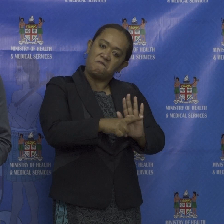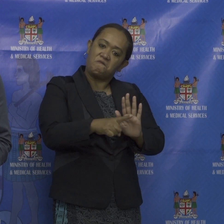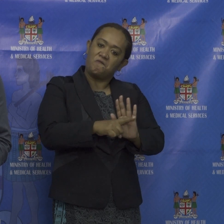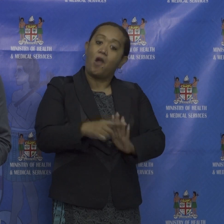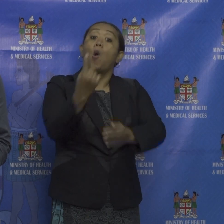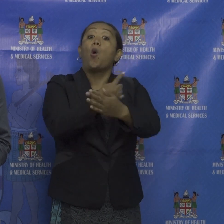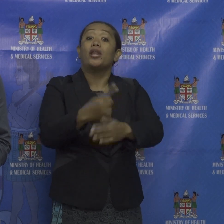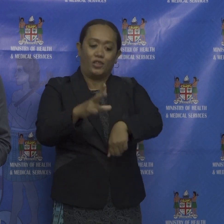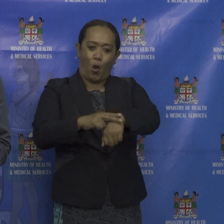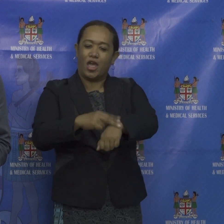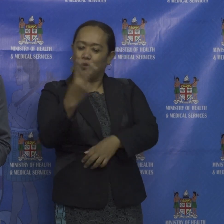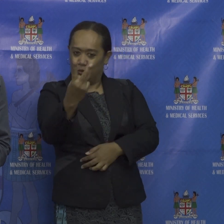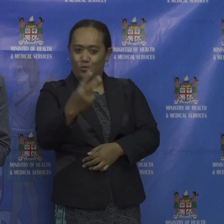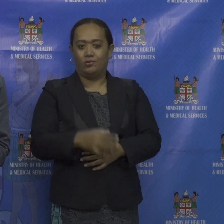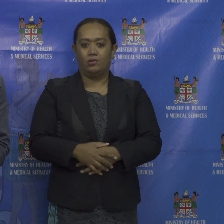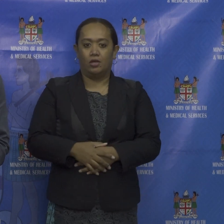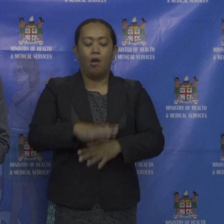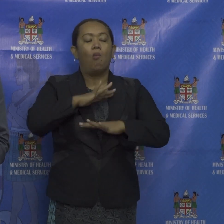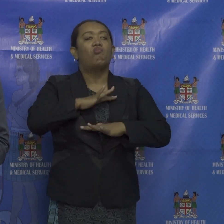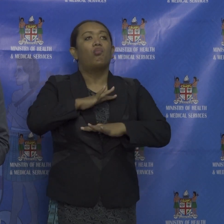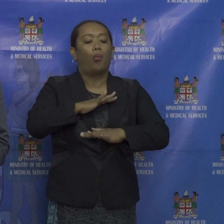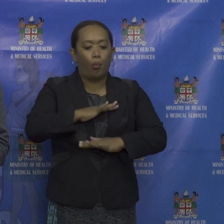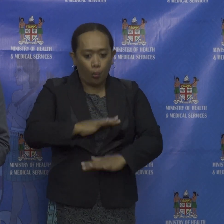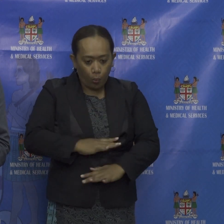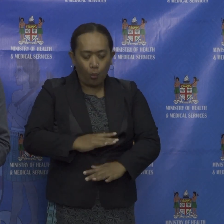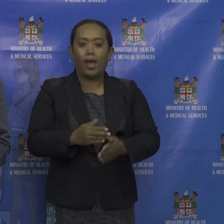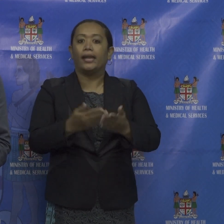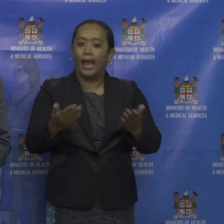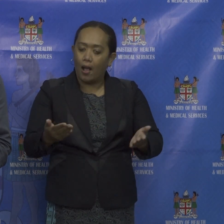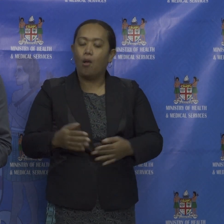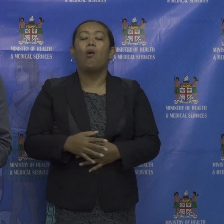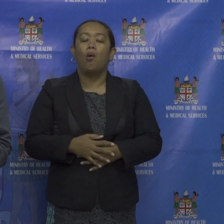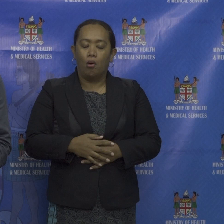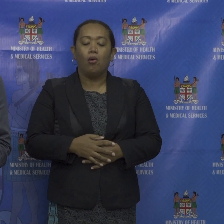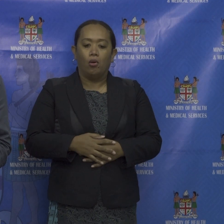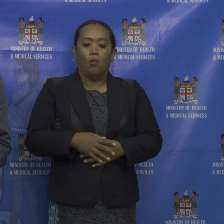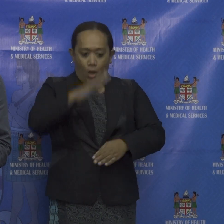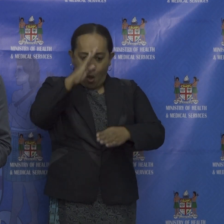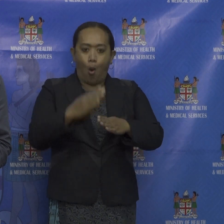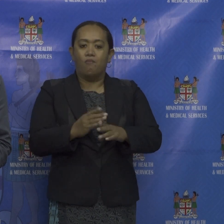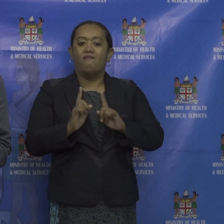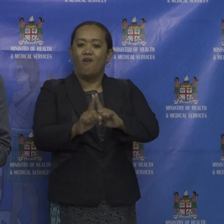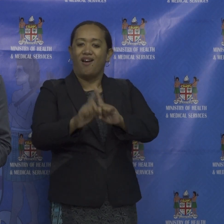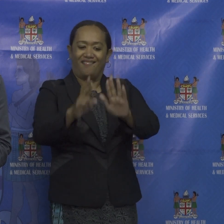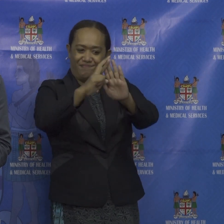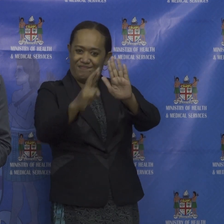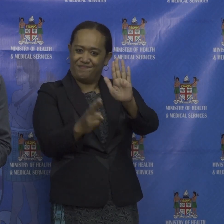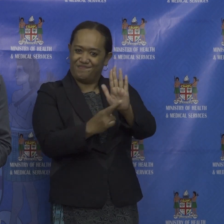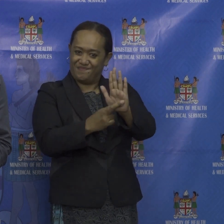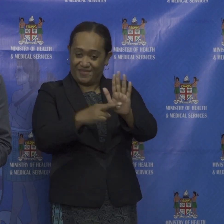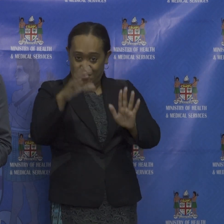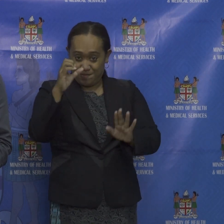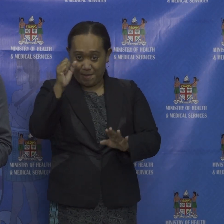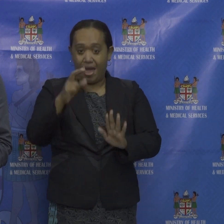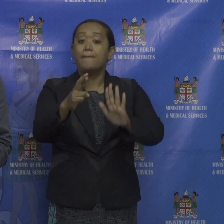This is a reassuring affirmation of the operational protocols of our COVID isolation ward, which must